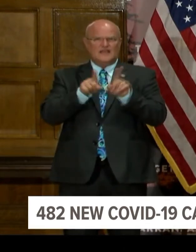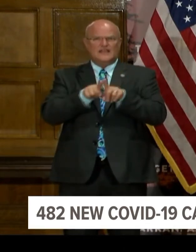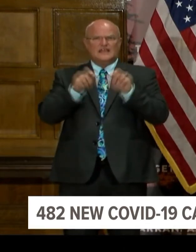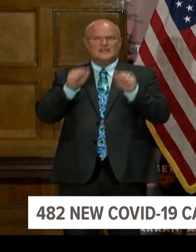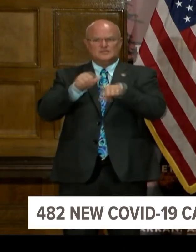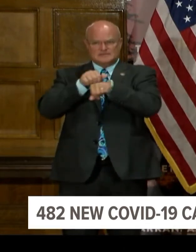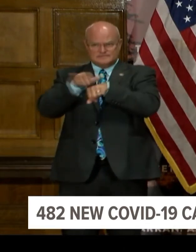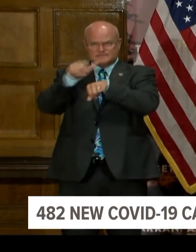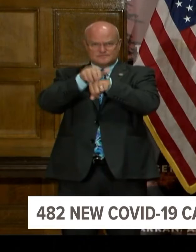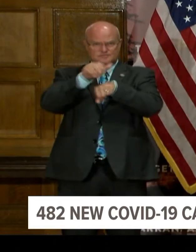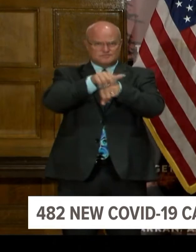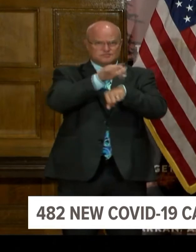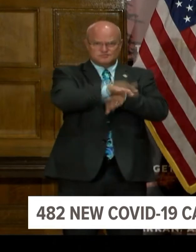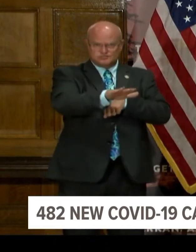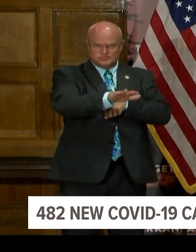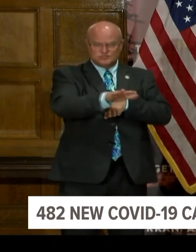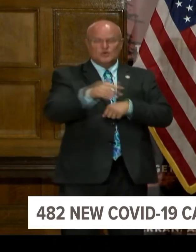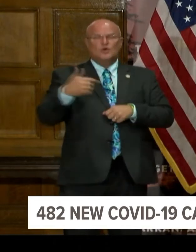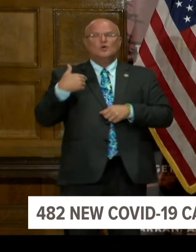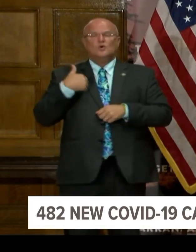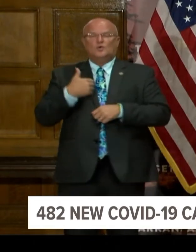be deployed.